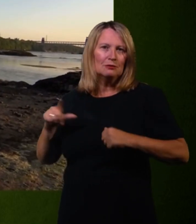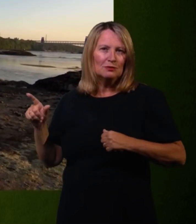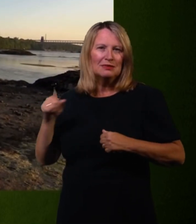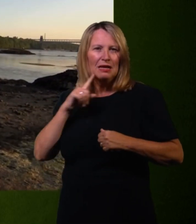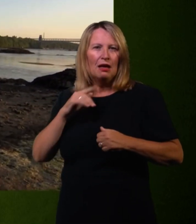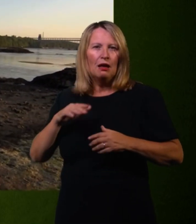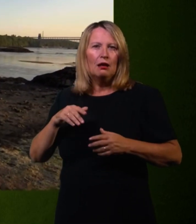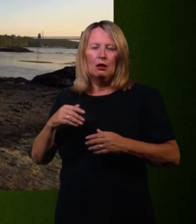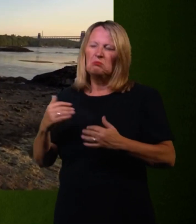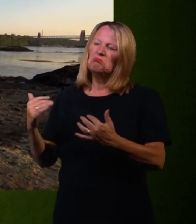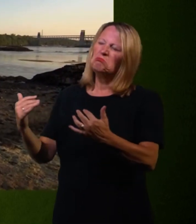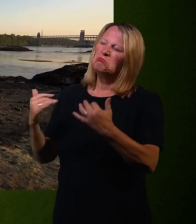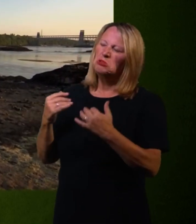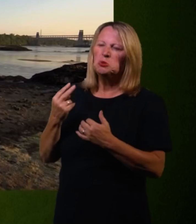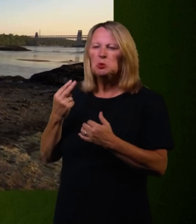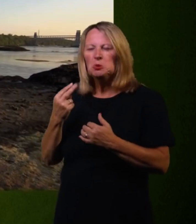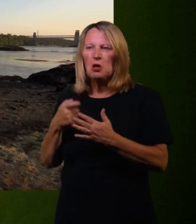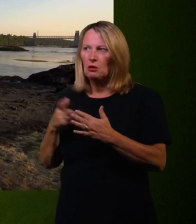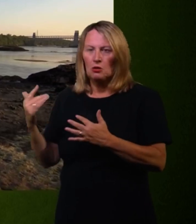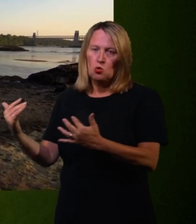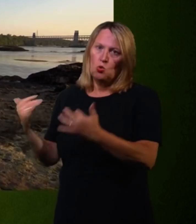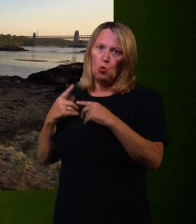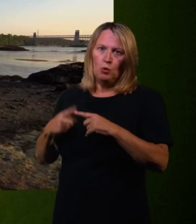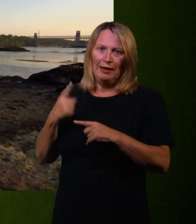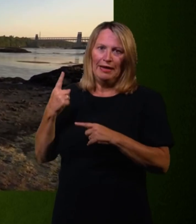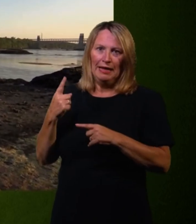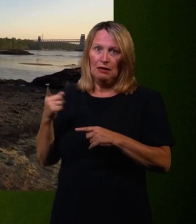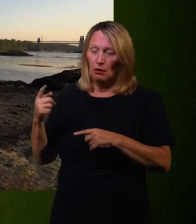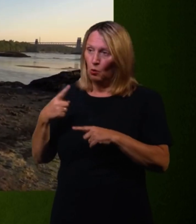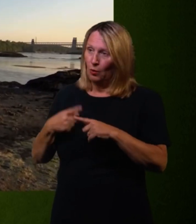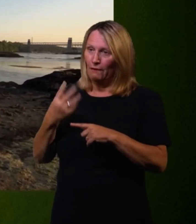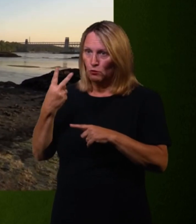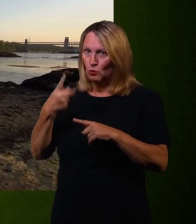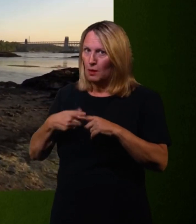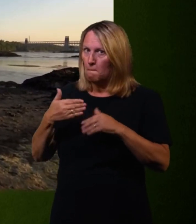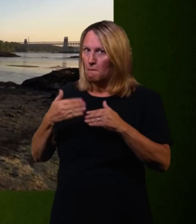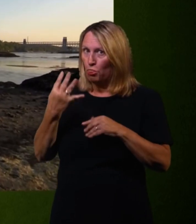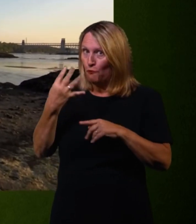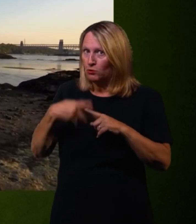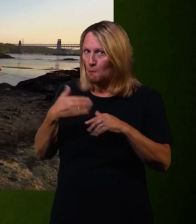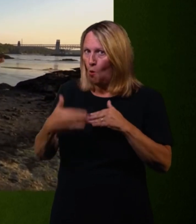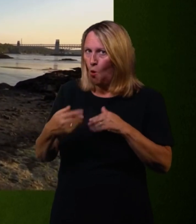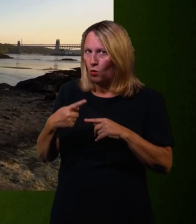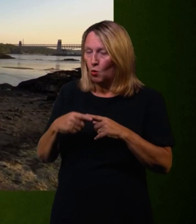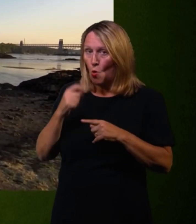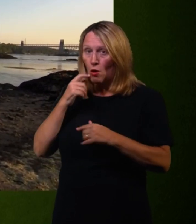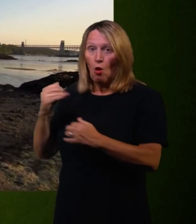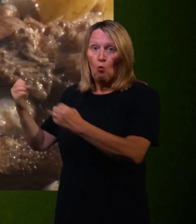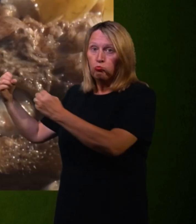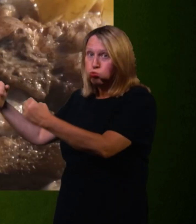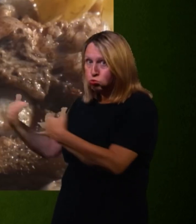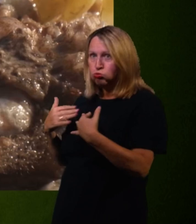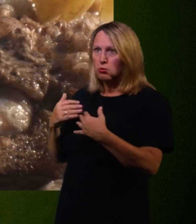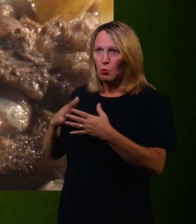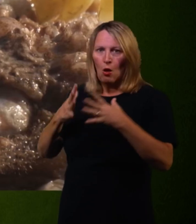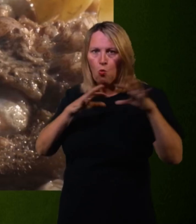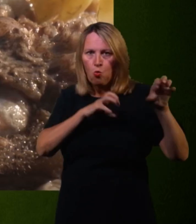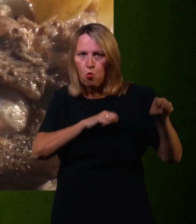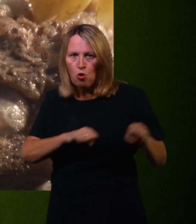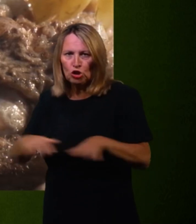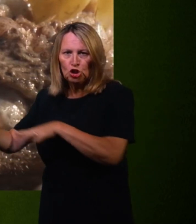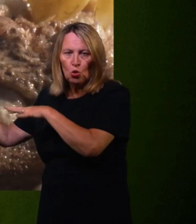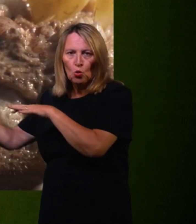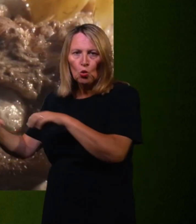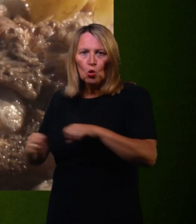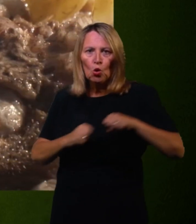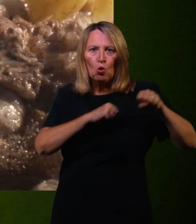4 times faster. And it not only flushes the strait and keeps it clean and free from pollutants, but it also brings valuable nutrients to